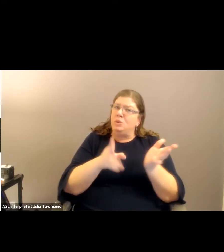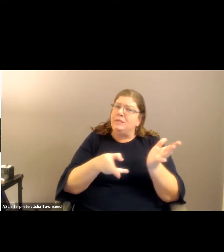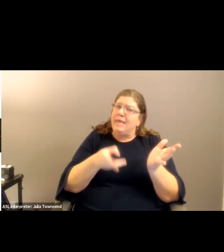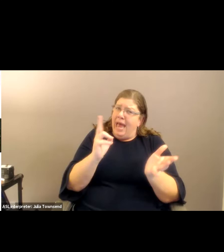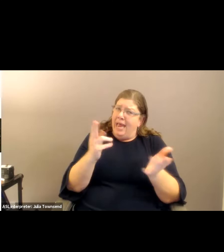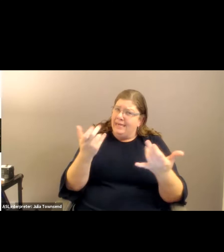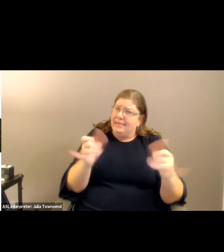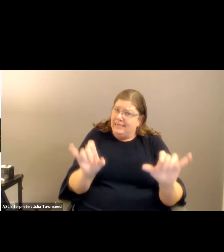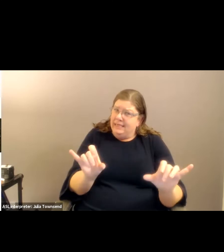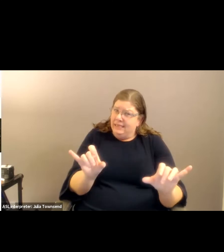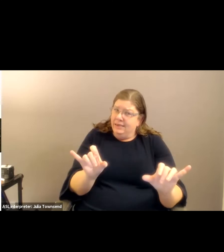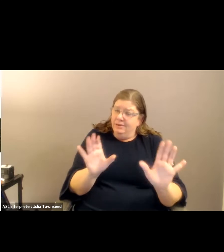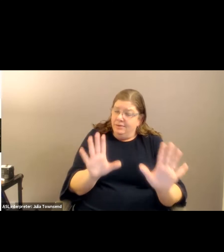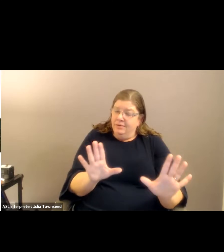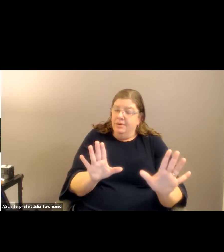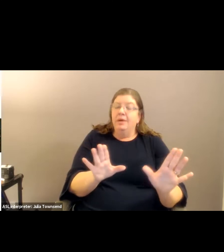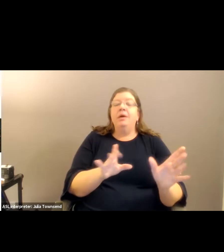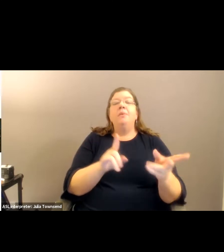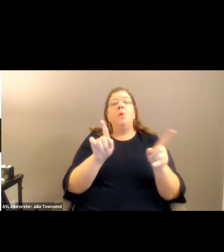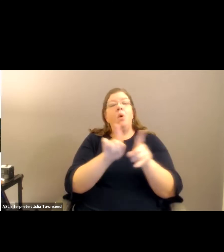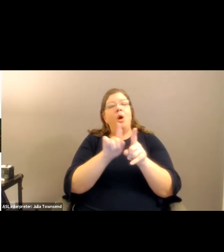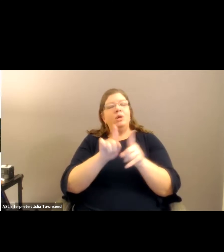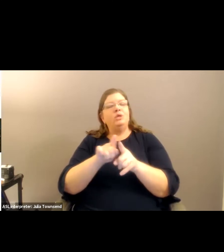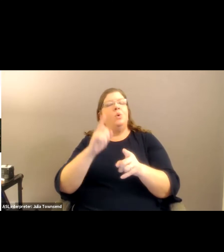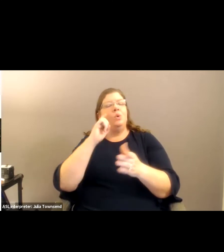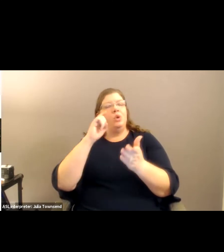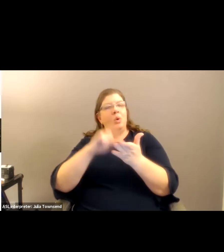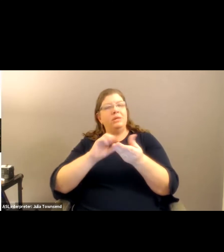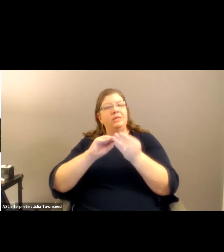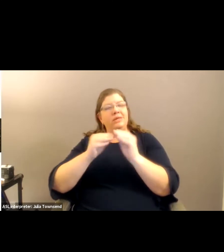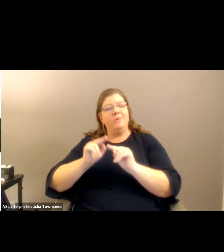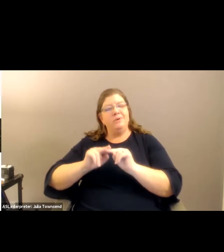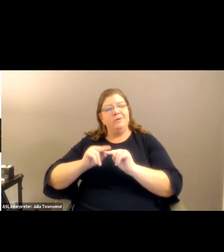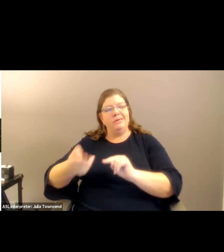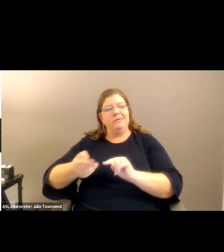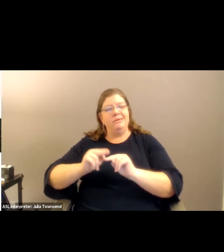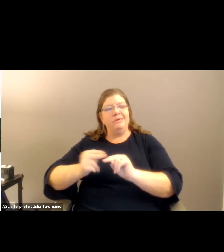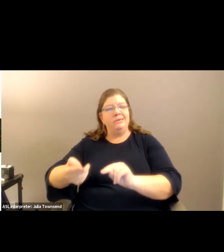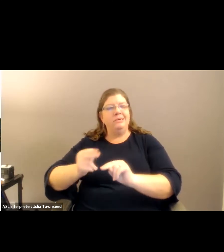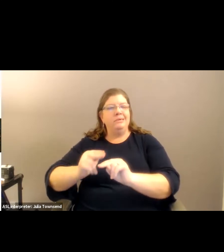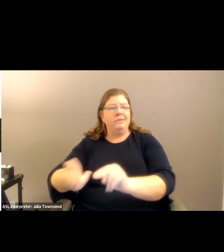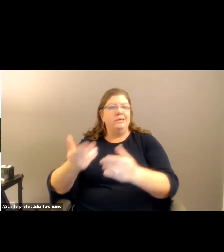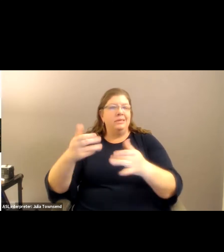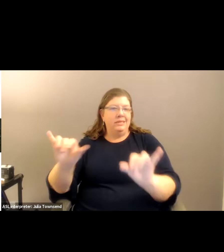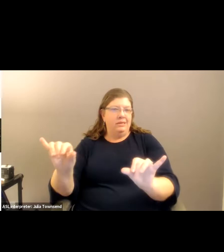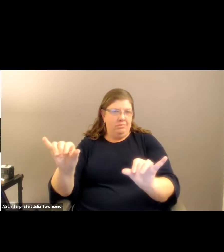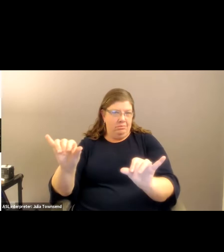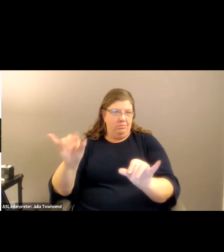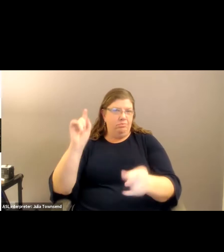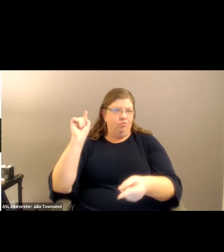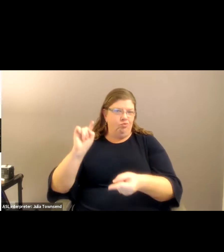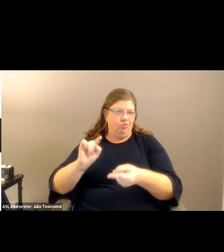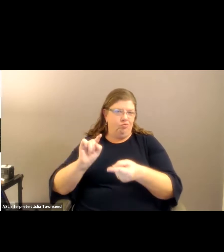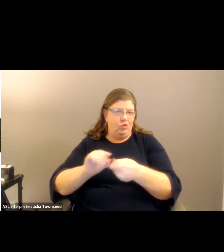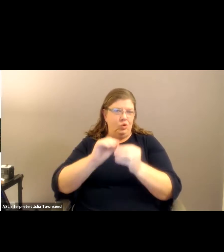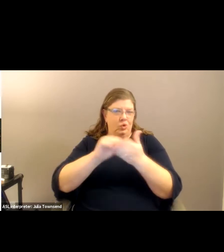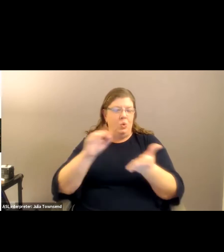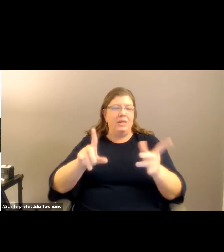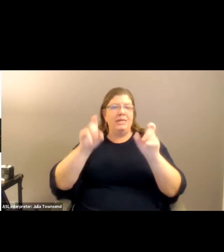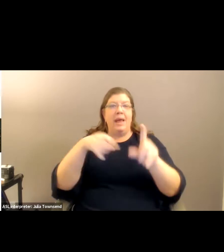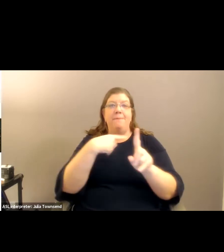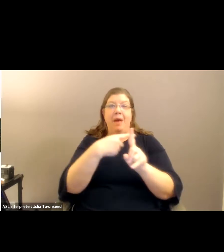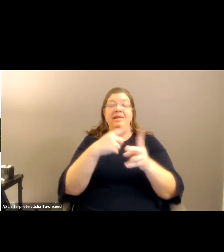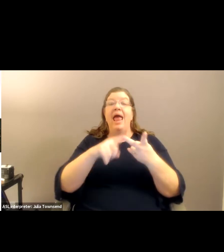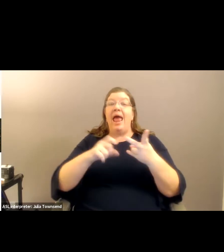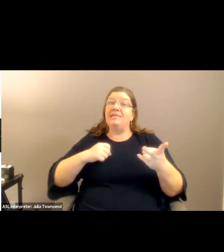high, but we're also seeing the trend with this week, it's still going down with less students testing positive and staff.